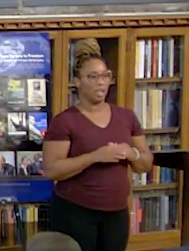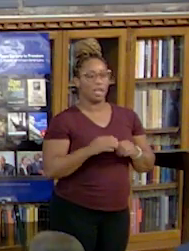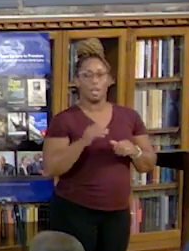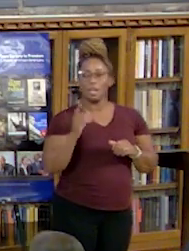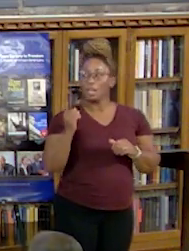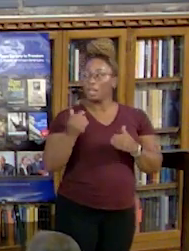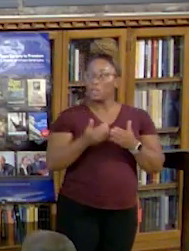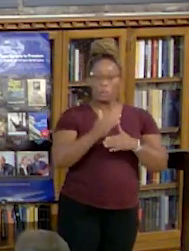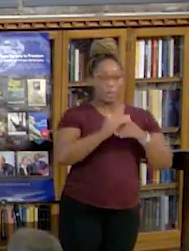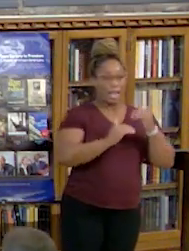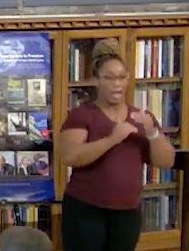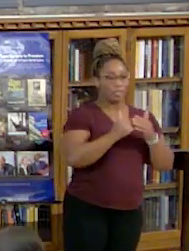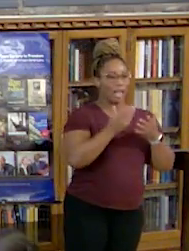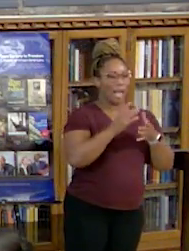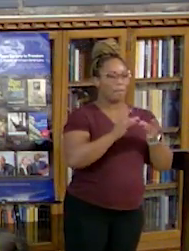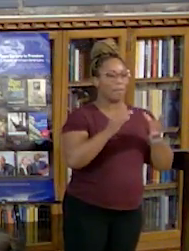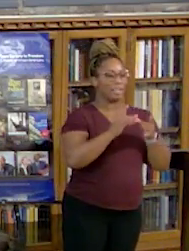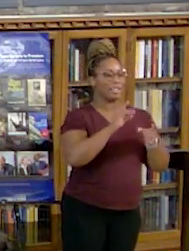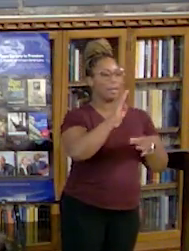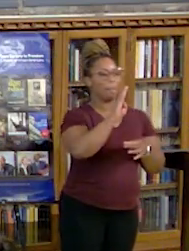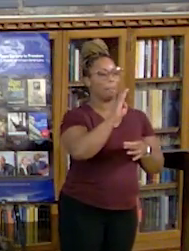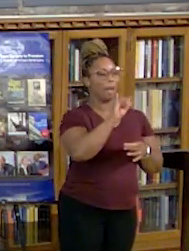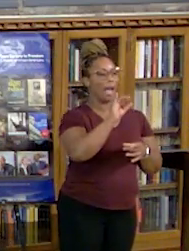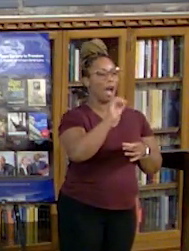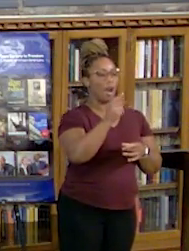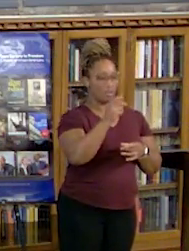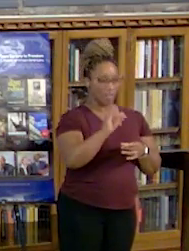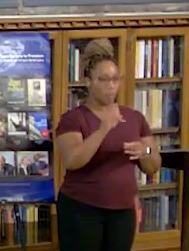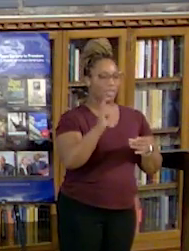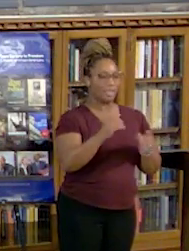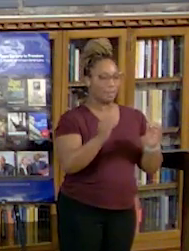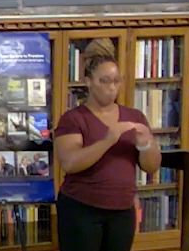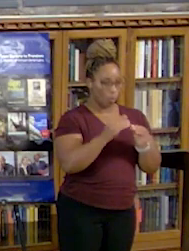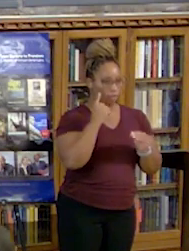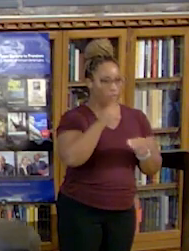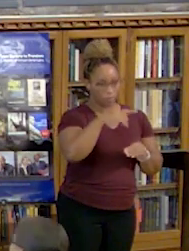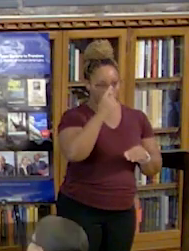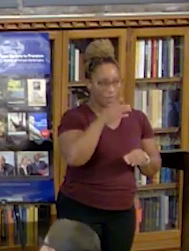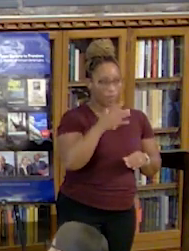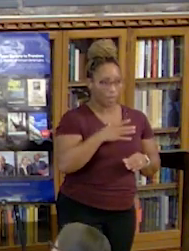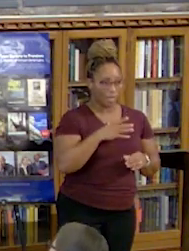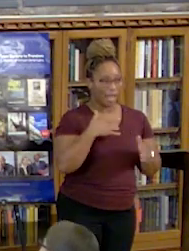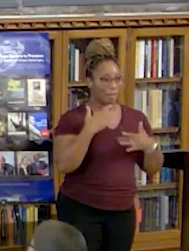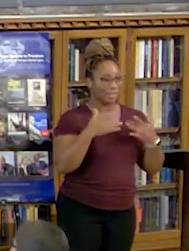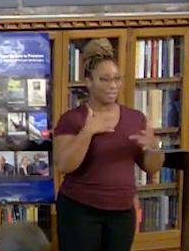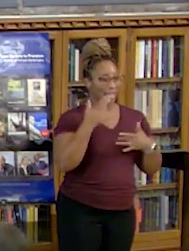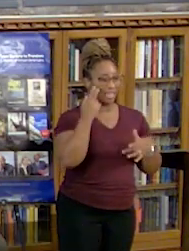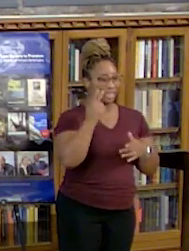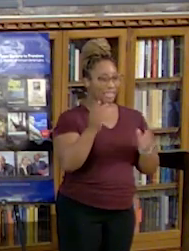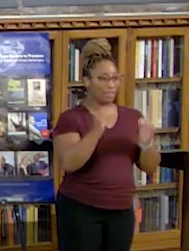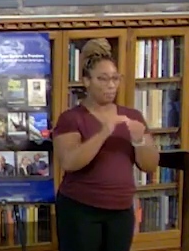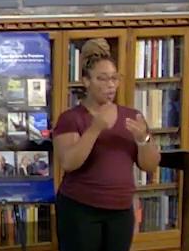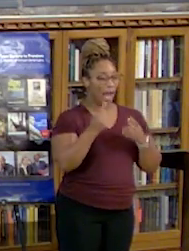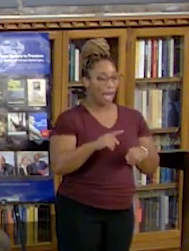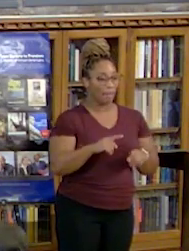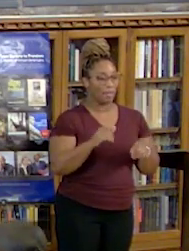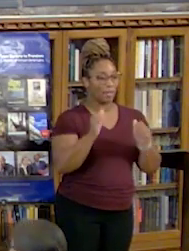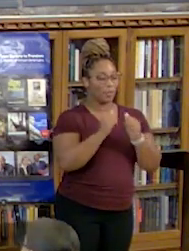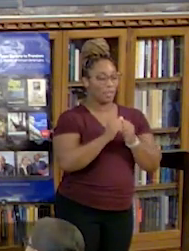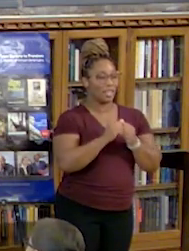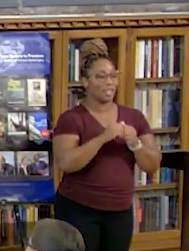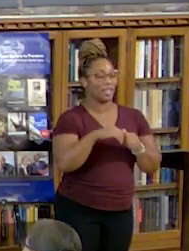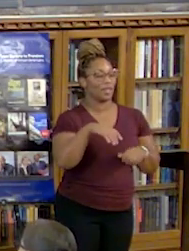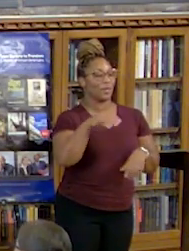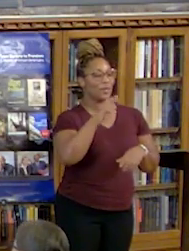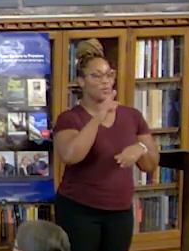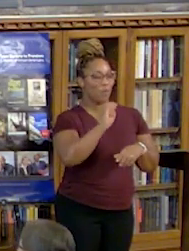mentioned biography I think we need many more biographies on black women um I'm excited to see more being done in terms of race gender and